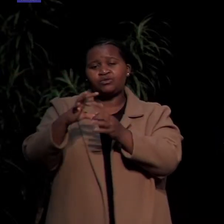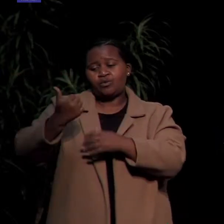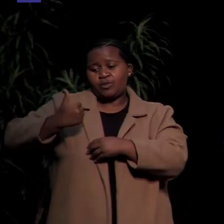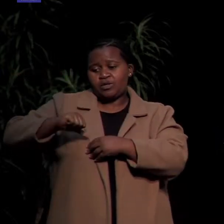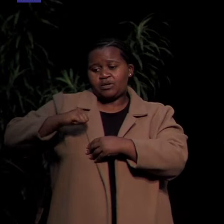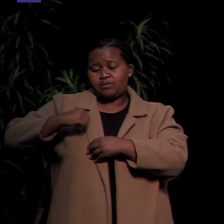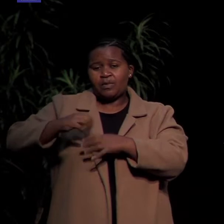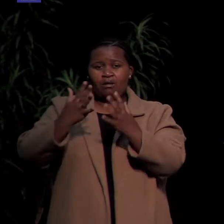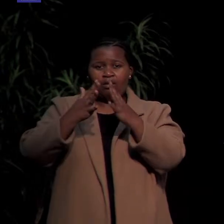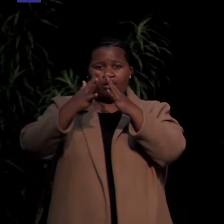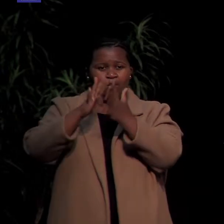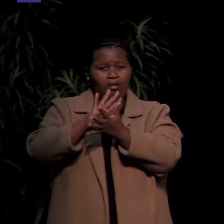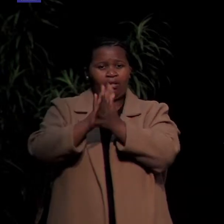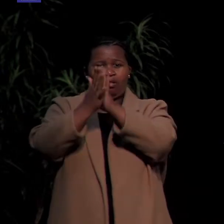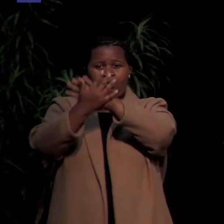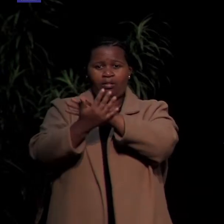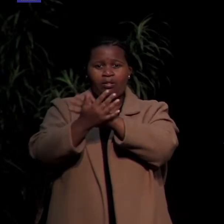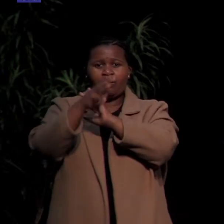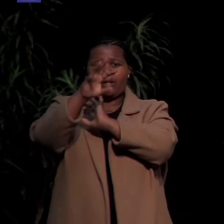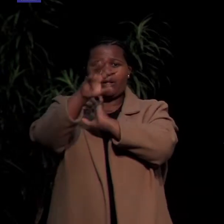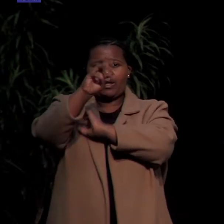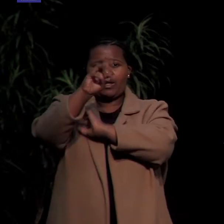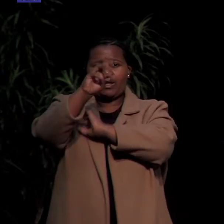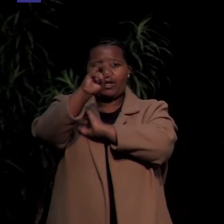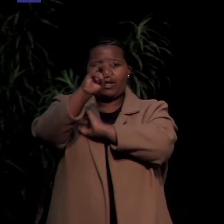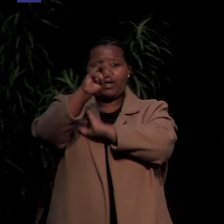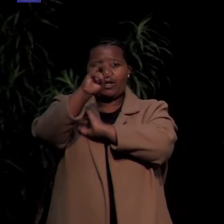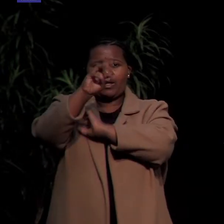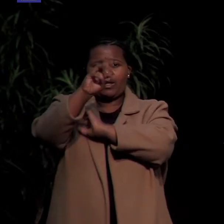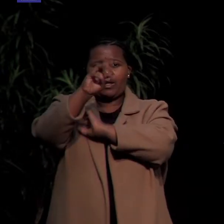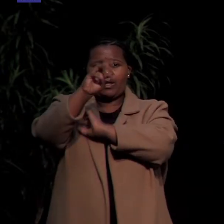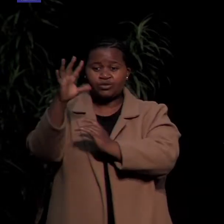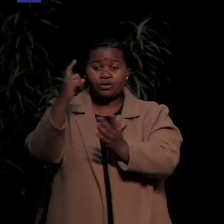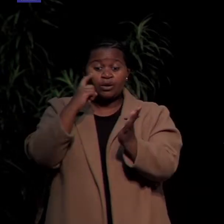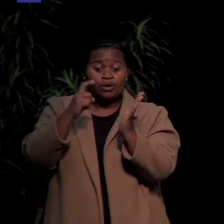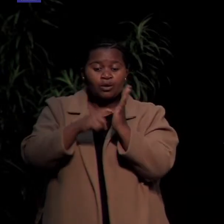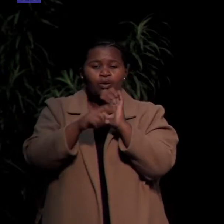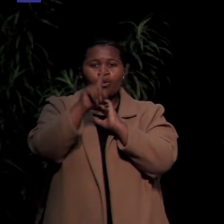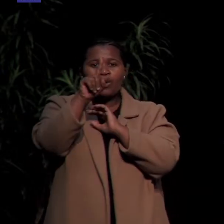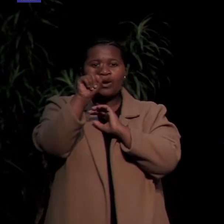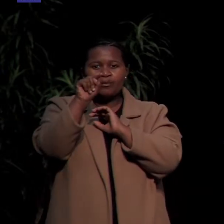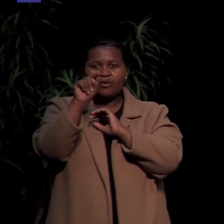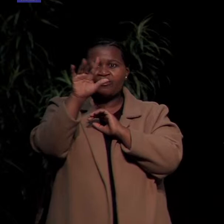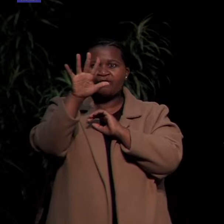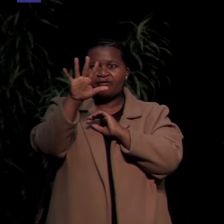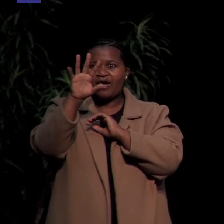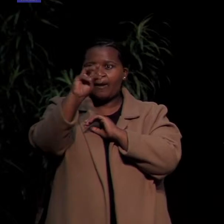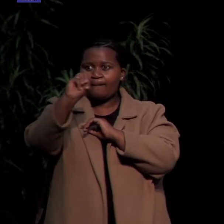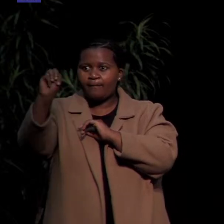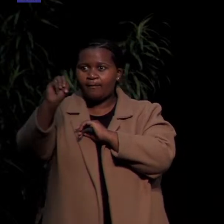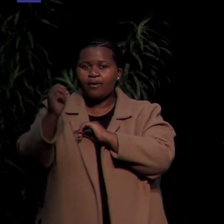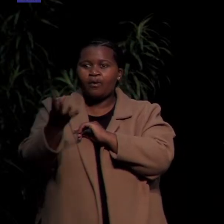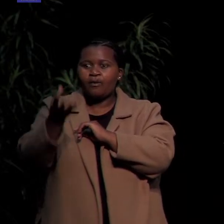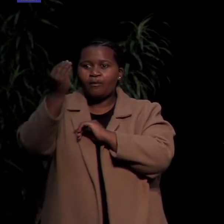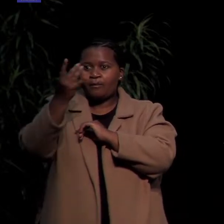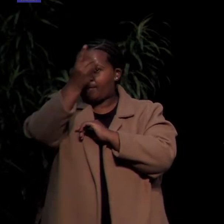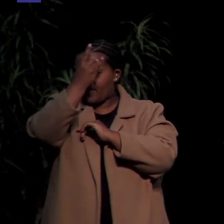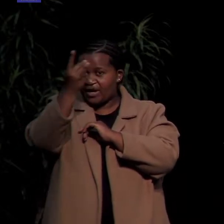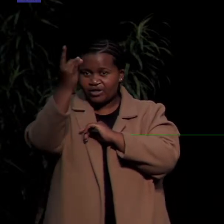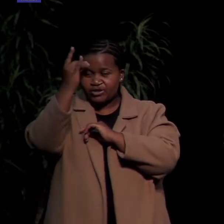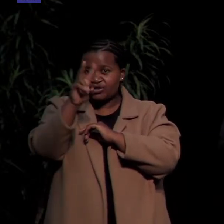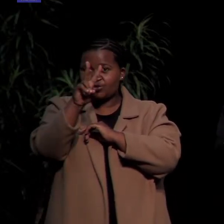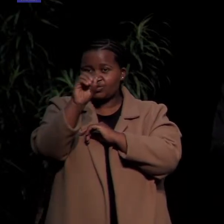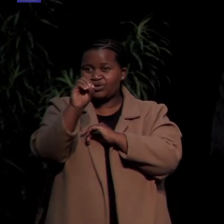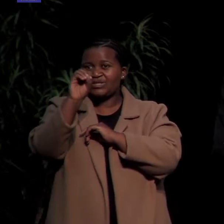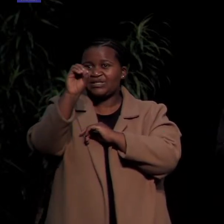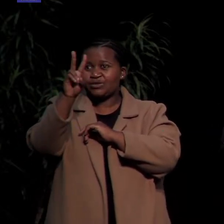Recovery Grant, the MDRG. It should be noted that the 1.5 billion was only received in March 2023,